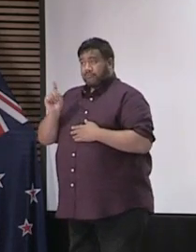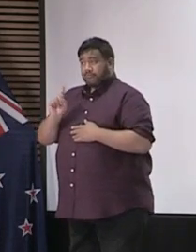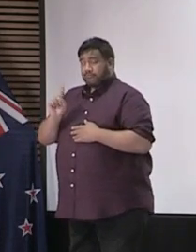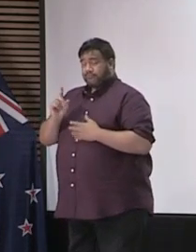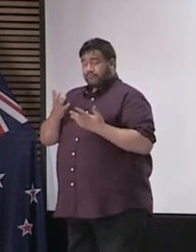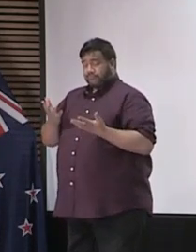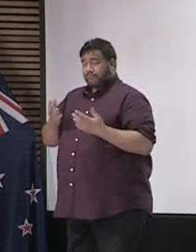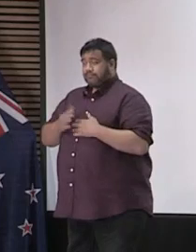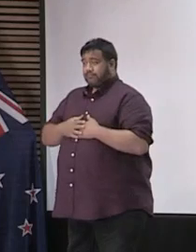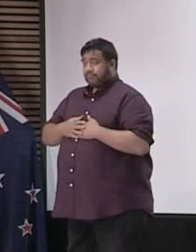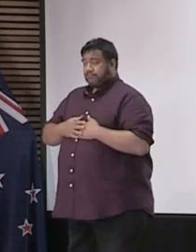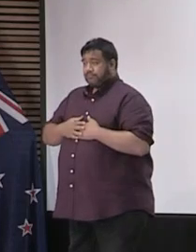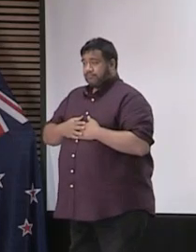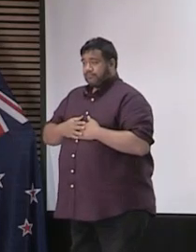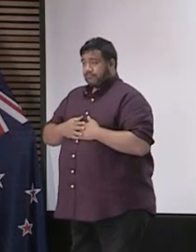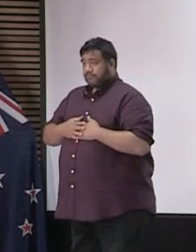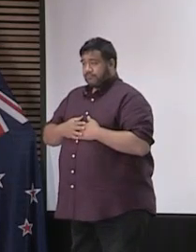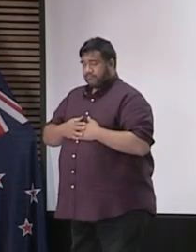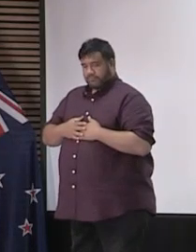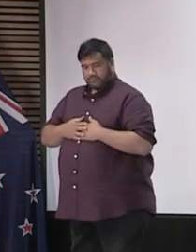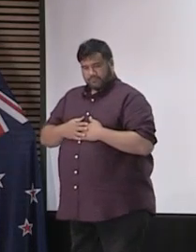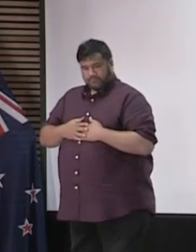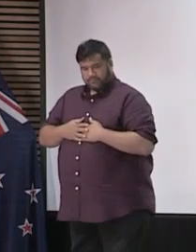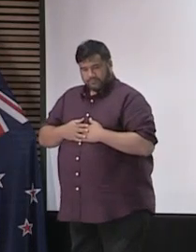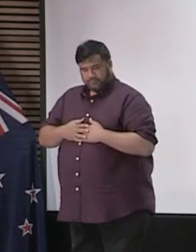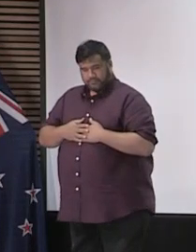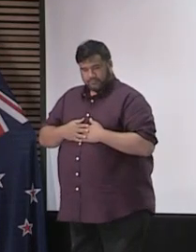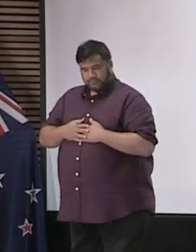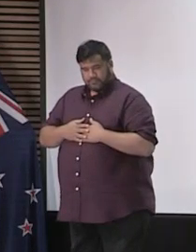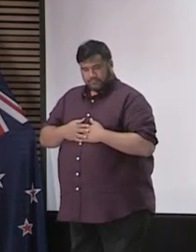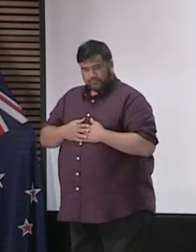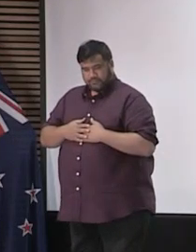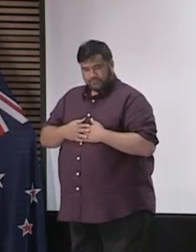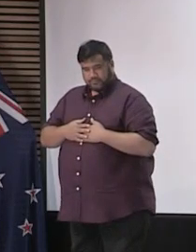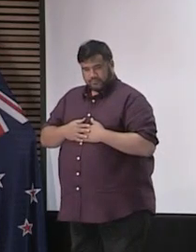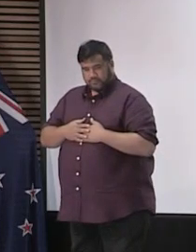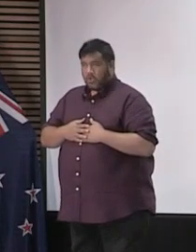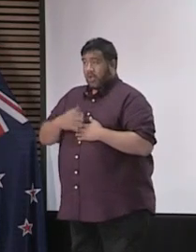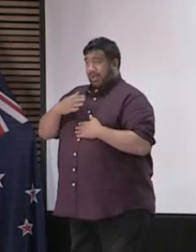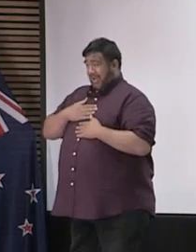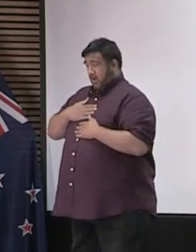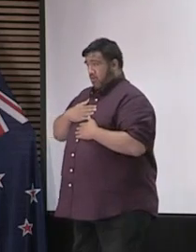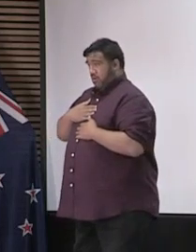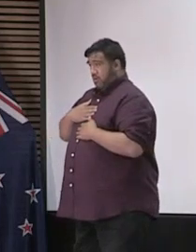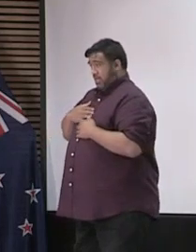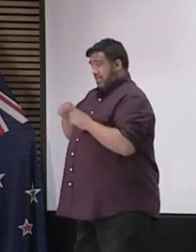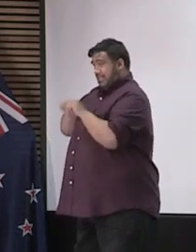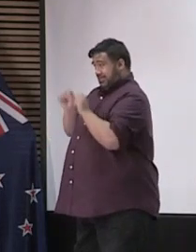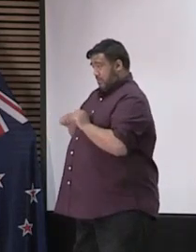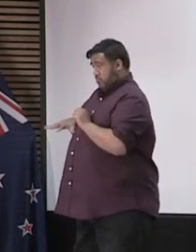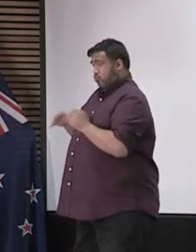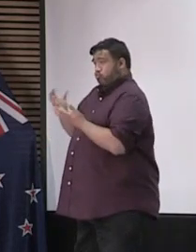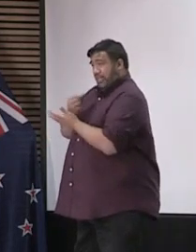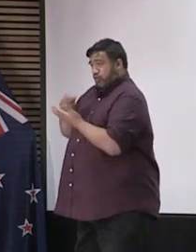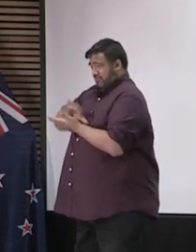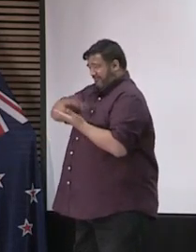have got a really good process for ensuring we have supply of PPE out to our health sector. And